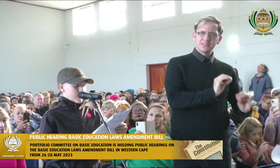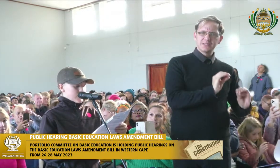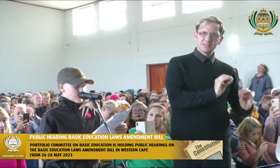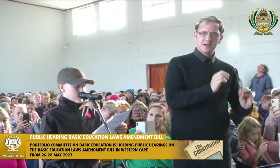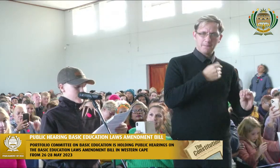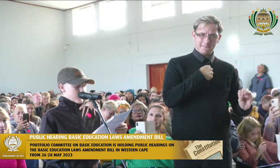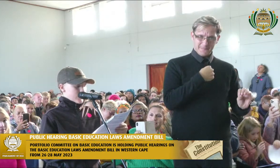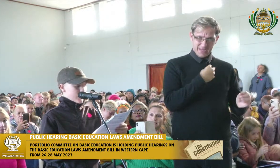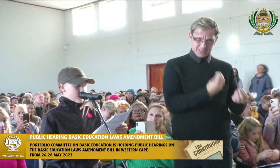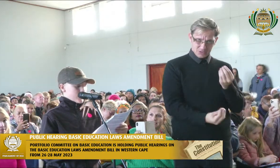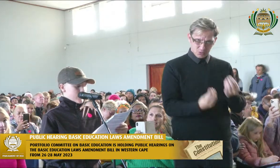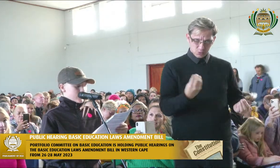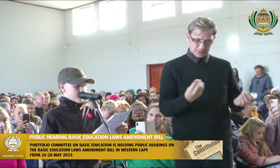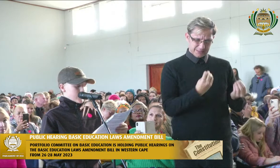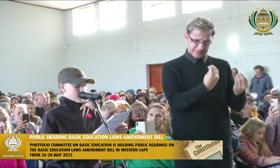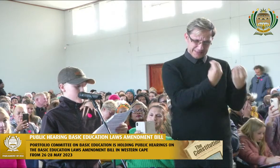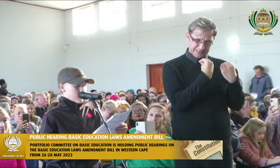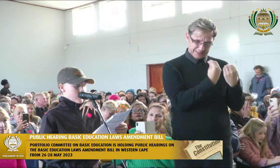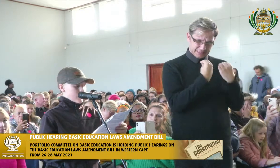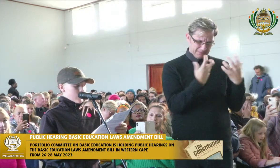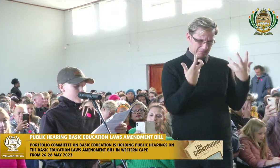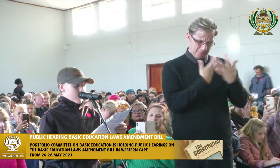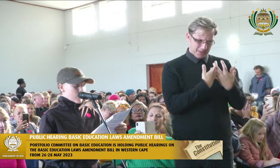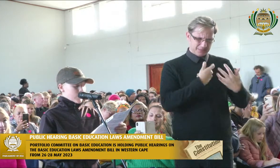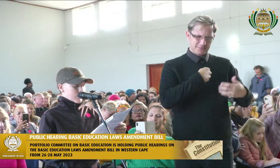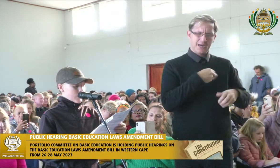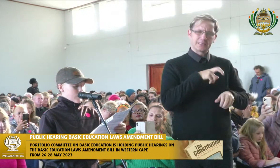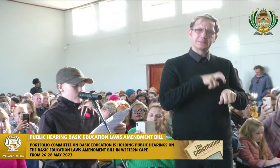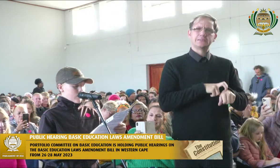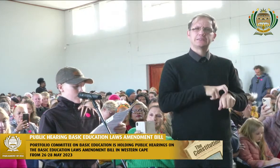me many resources freely to my disposal.